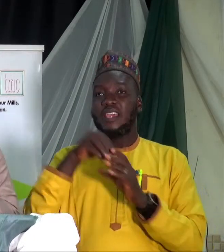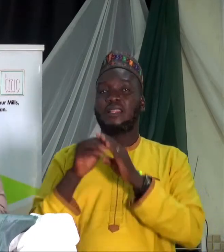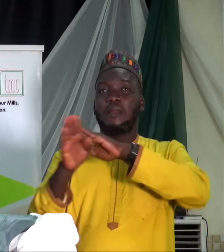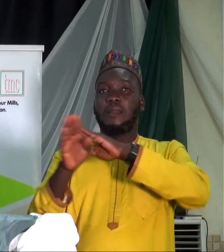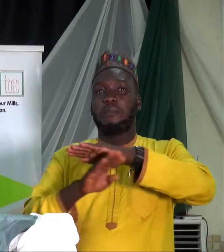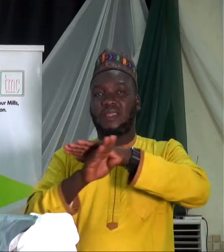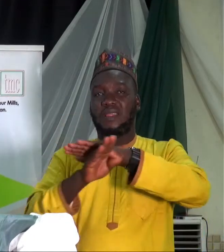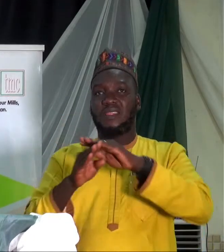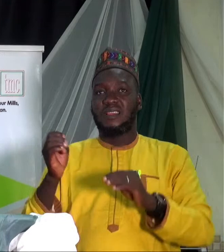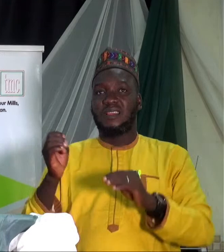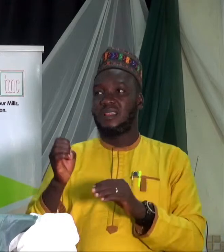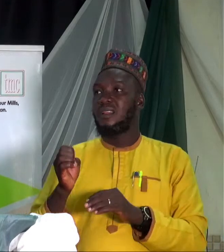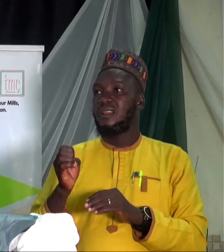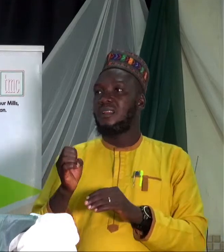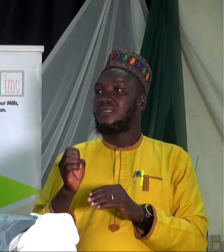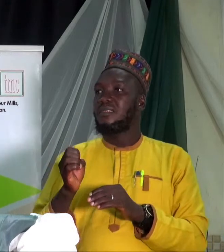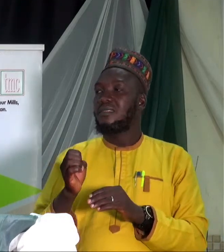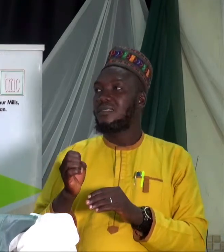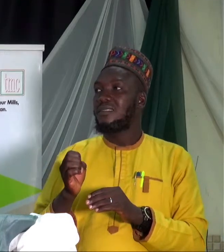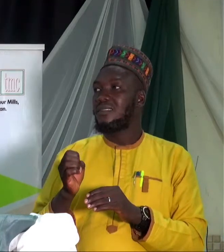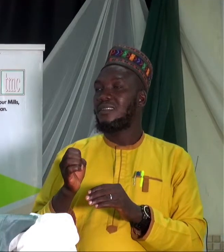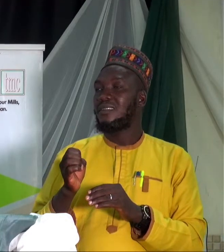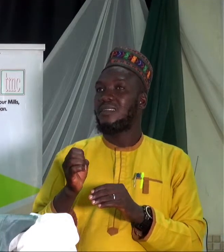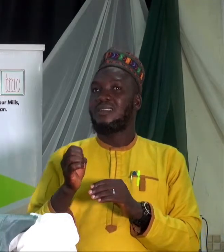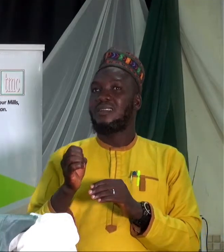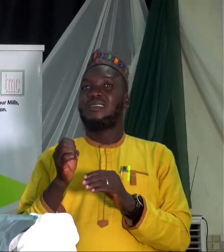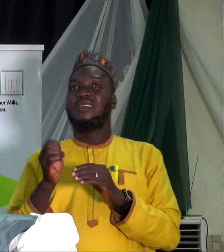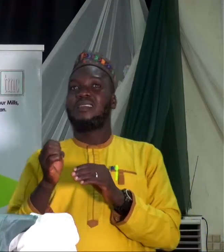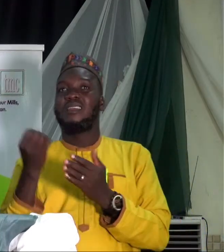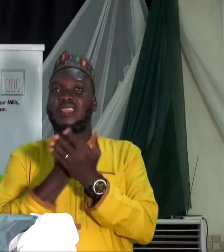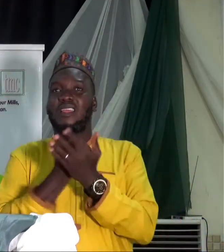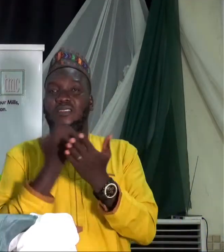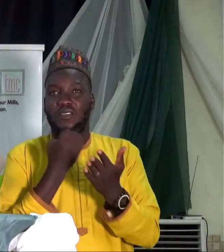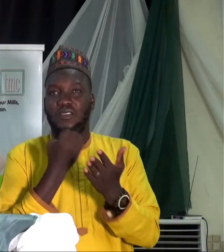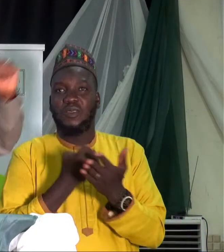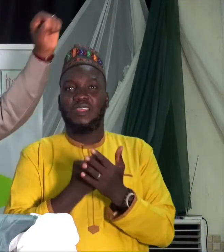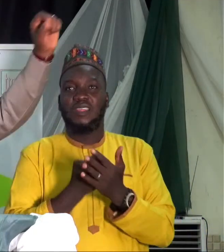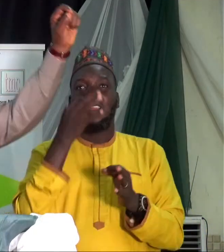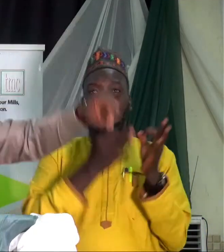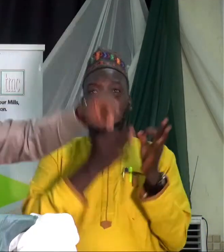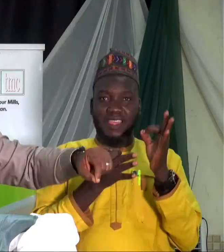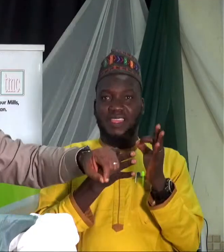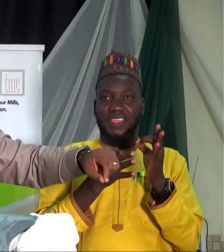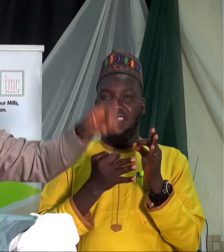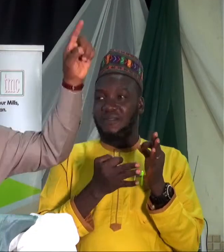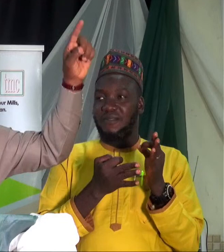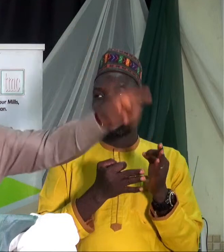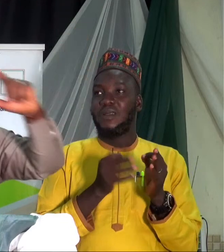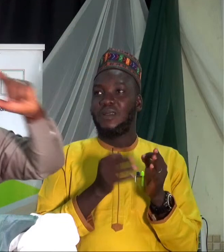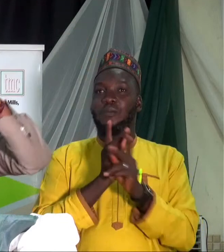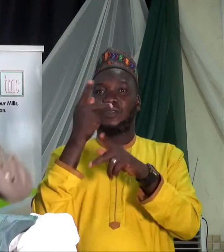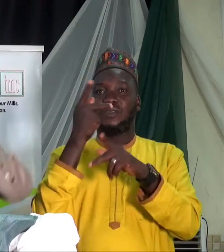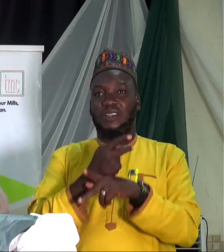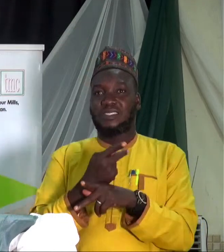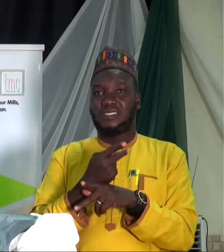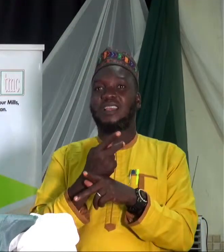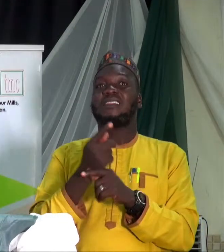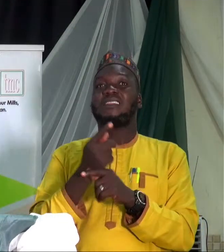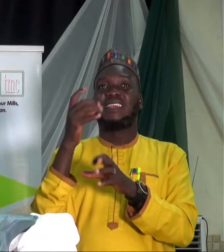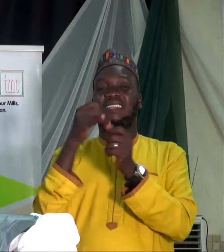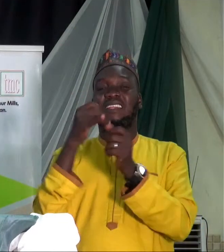anywhere ati consumption ba ti je in hard currency, ti production je in weak currency, ilu yen o le gbadun.